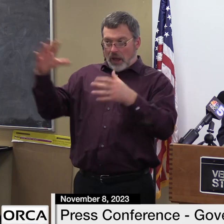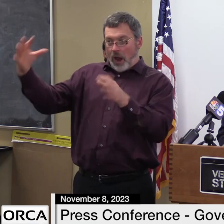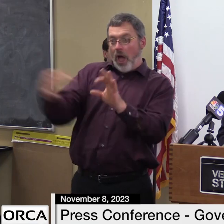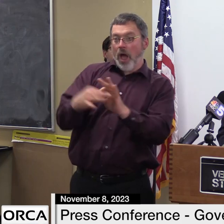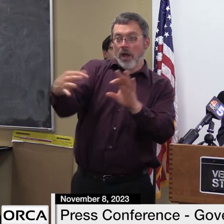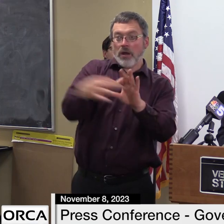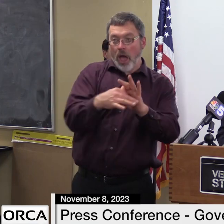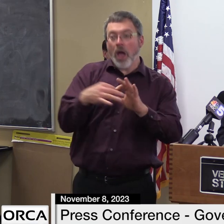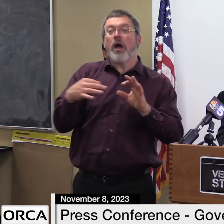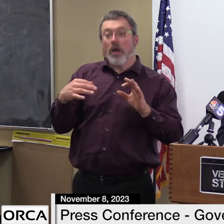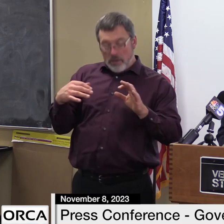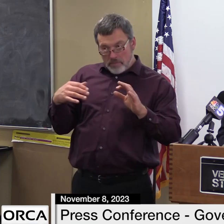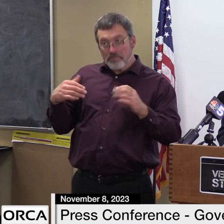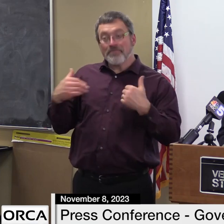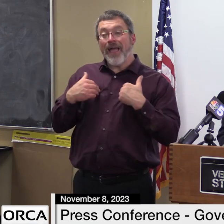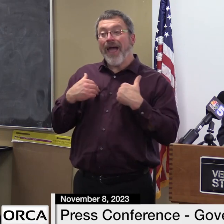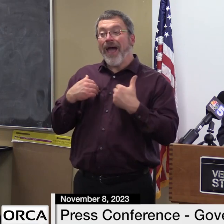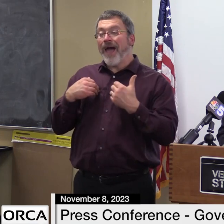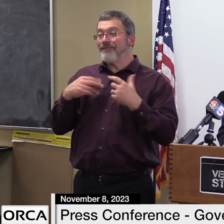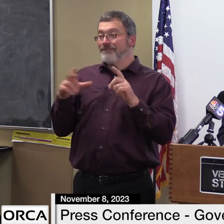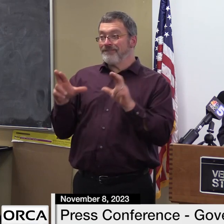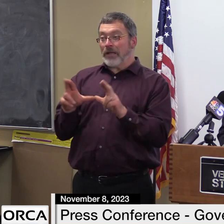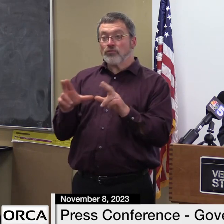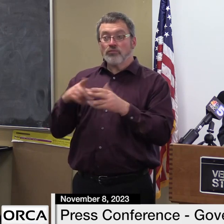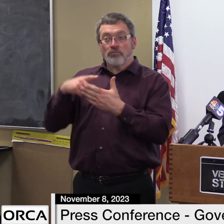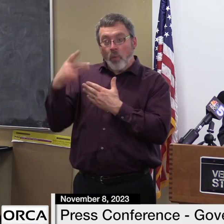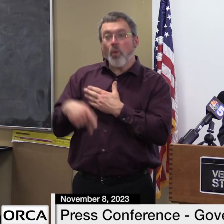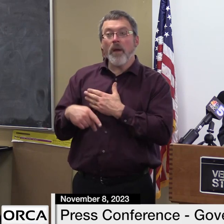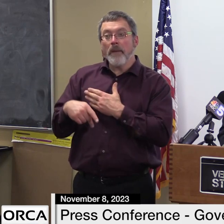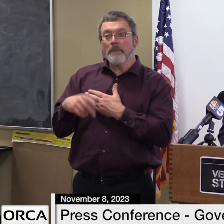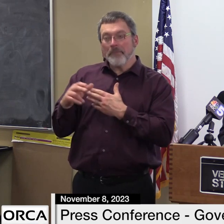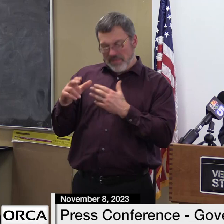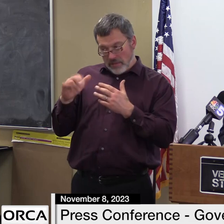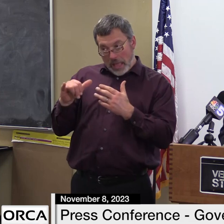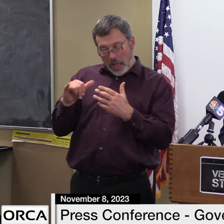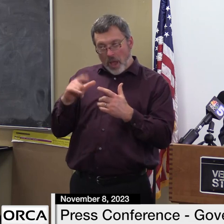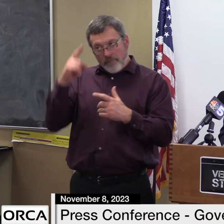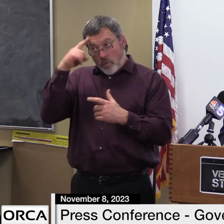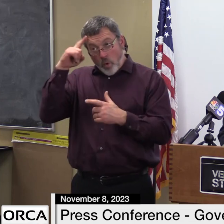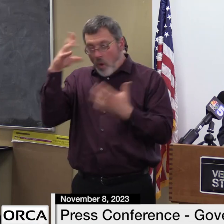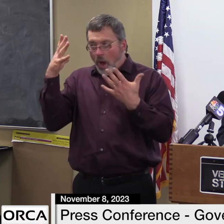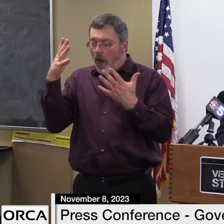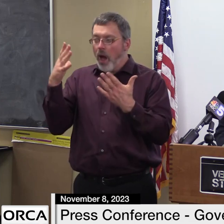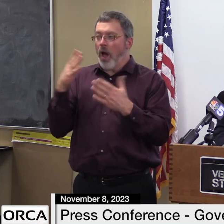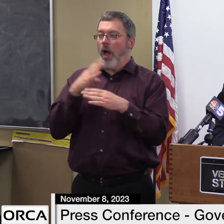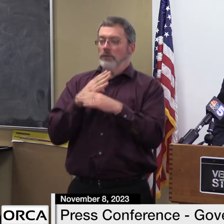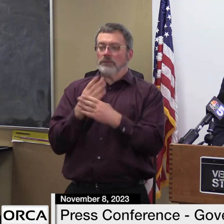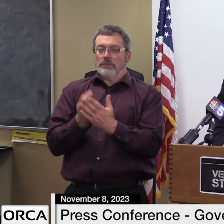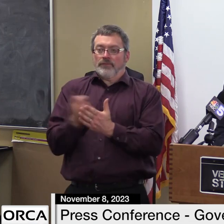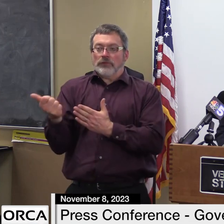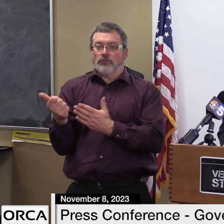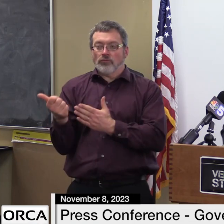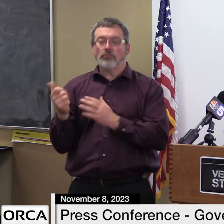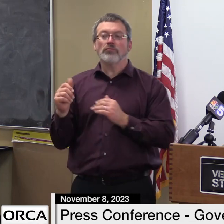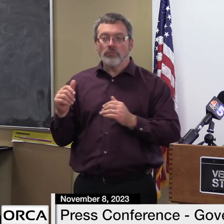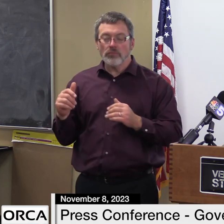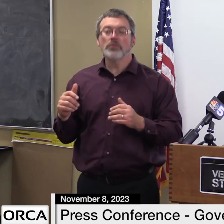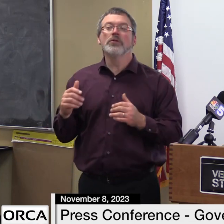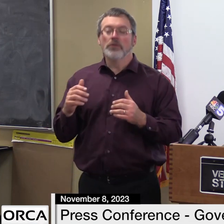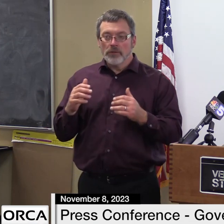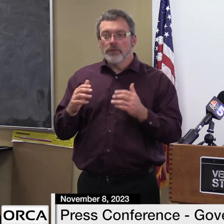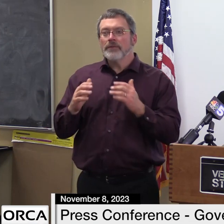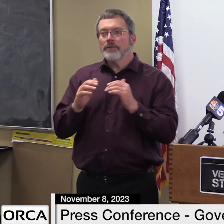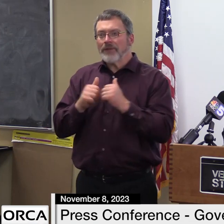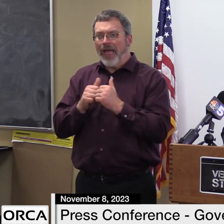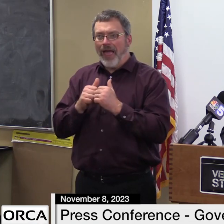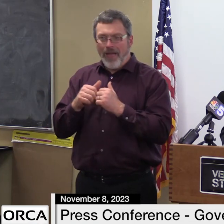voucher programs, prevent eviction, support outreach programs, and provide housing navigation and retention